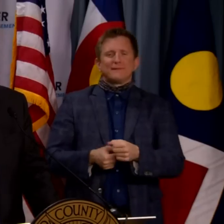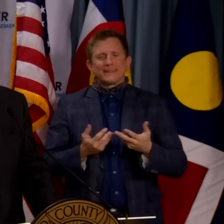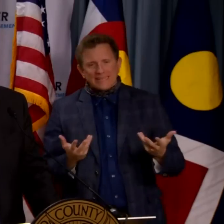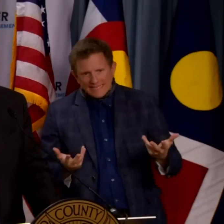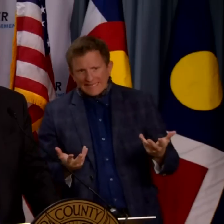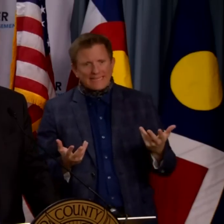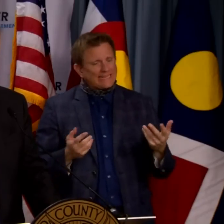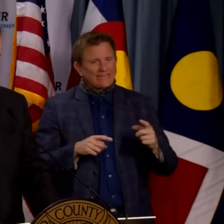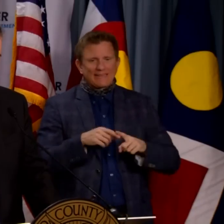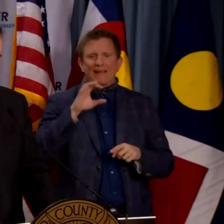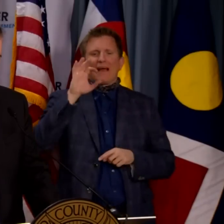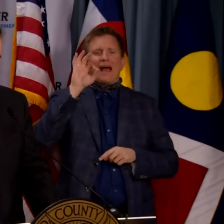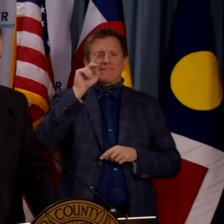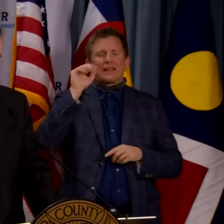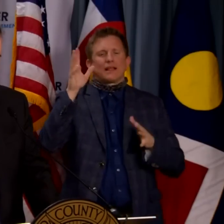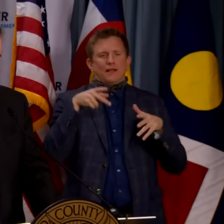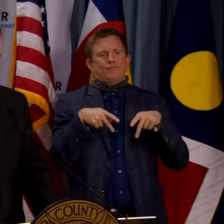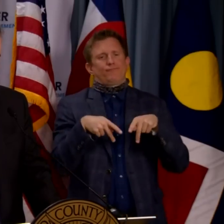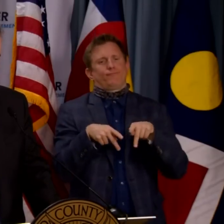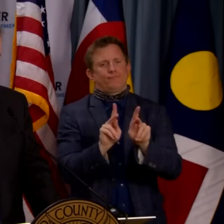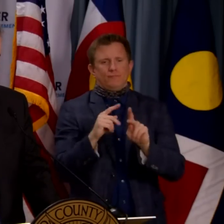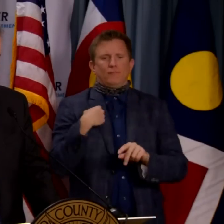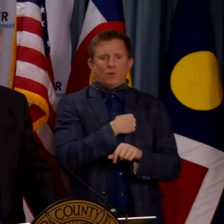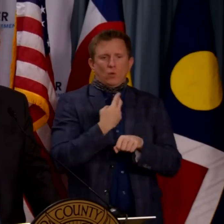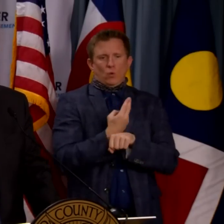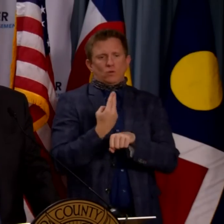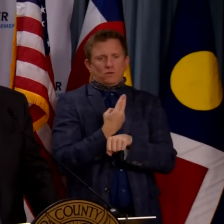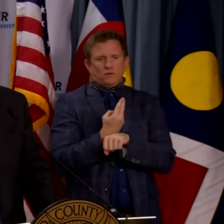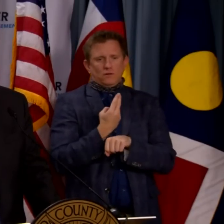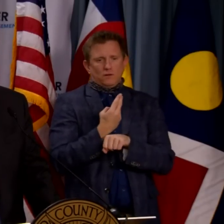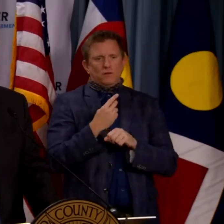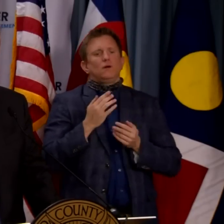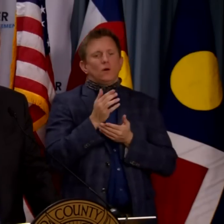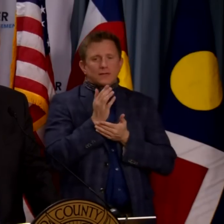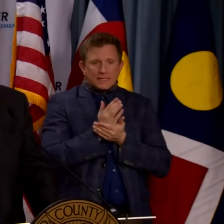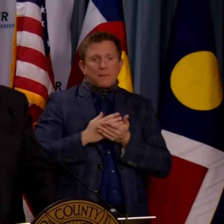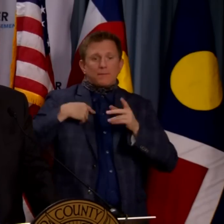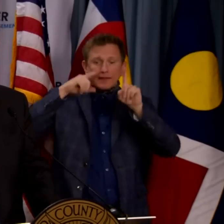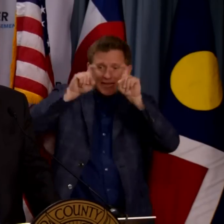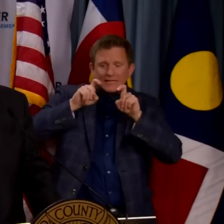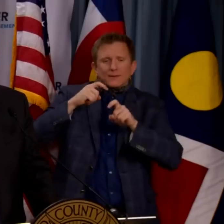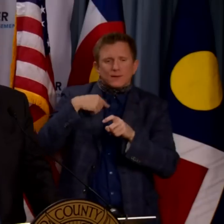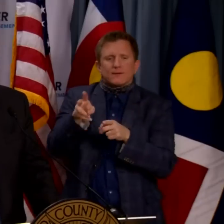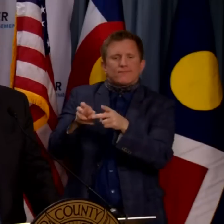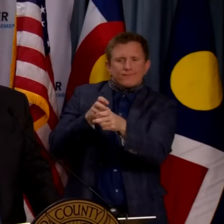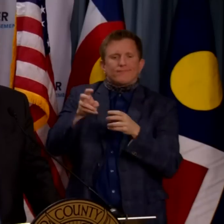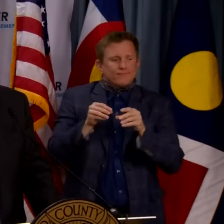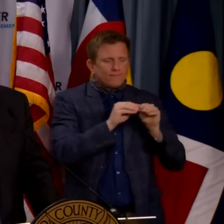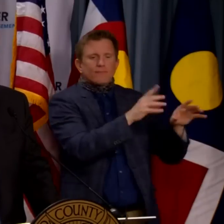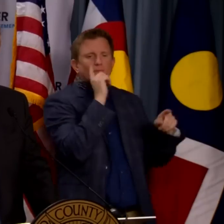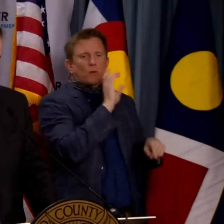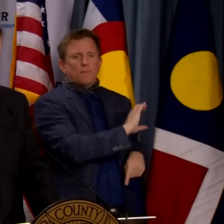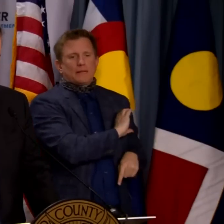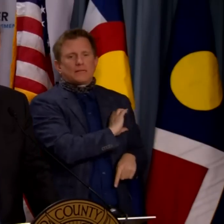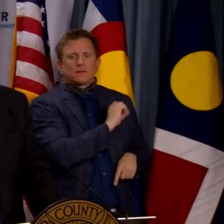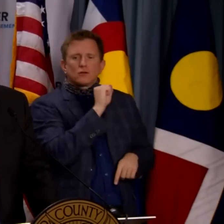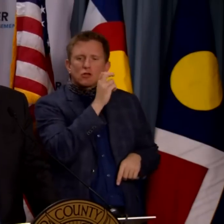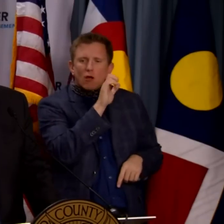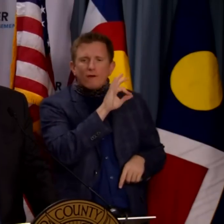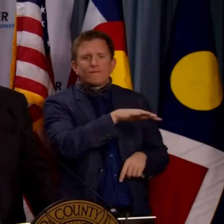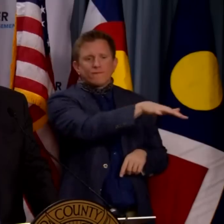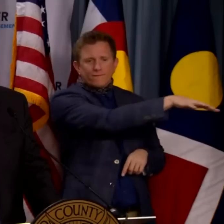reliability varies. I believe right now the FDA has given approval for 90 or so to be marketed. That